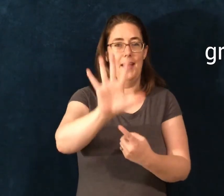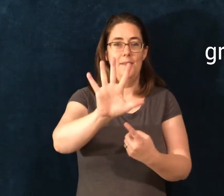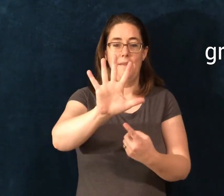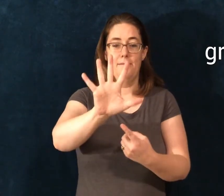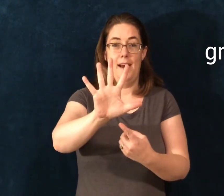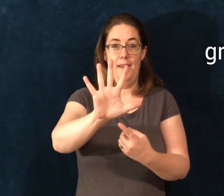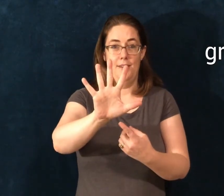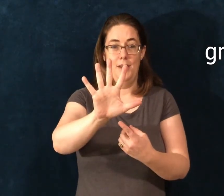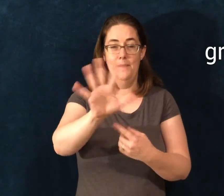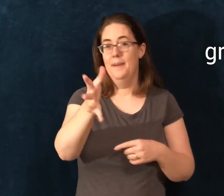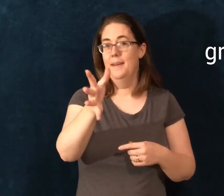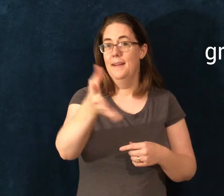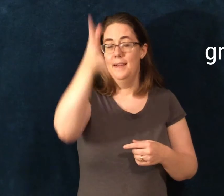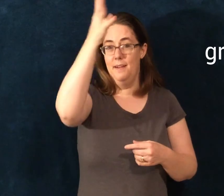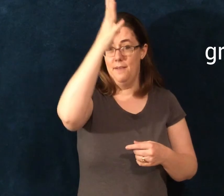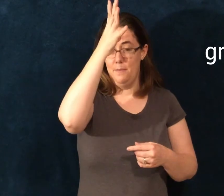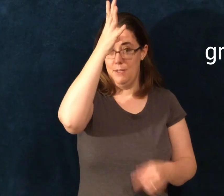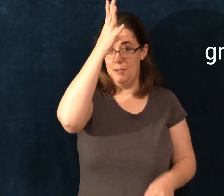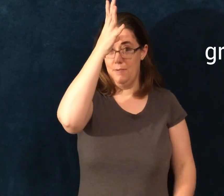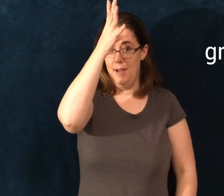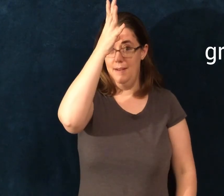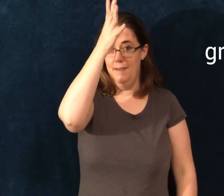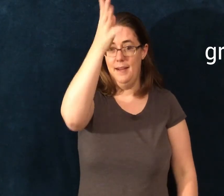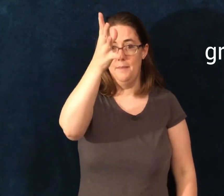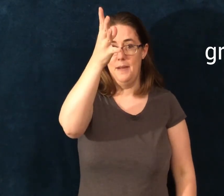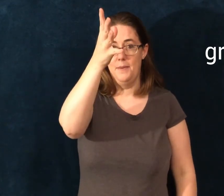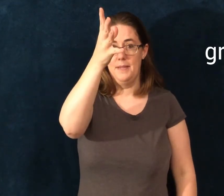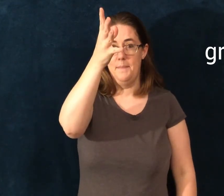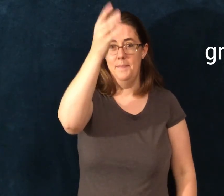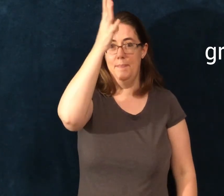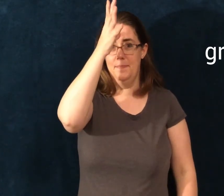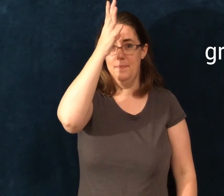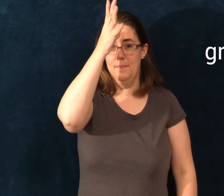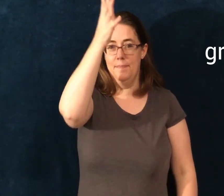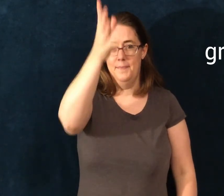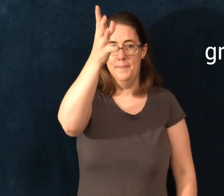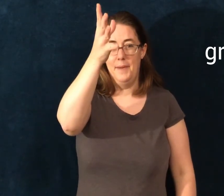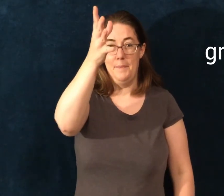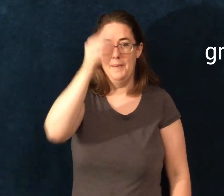you have your 5 hand shape. Your thumb touches the forehead and comes out 1 time. Grandpa.